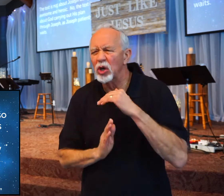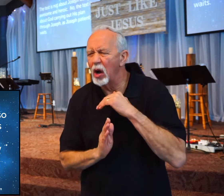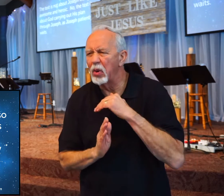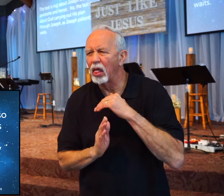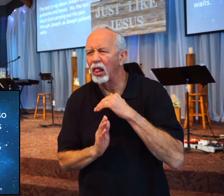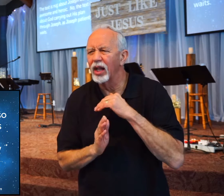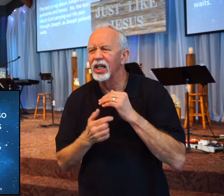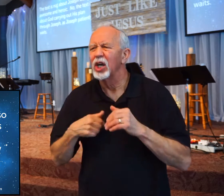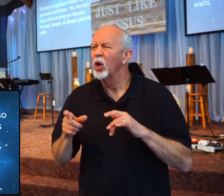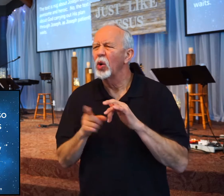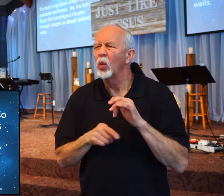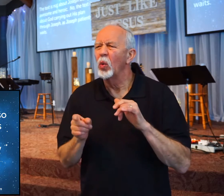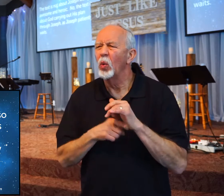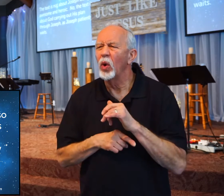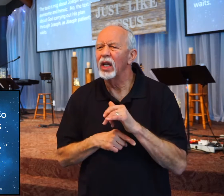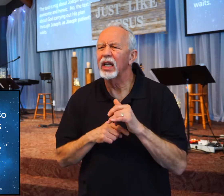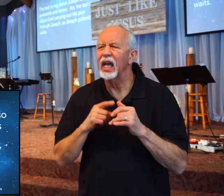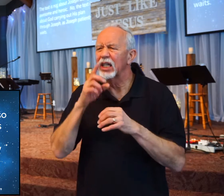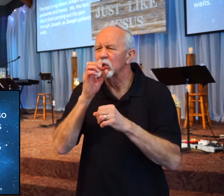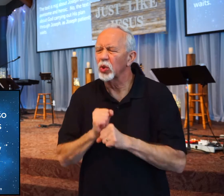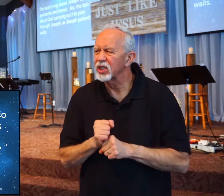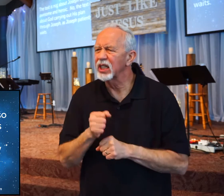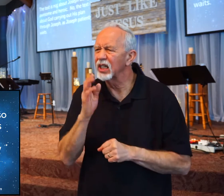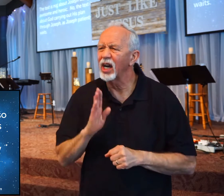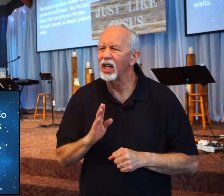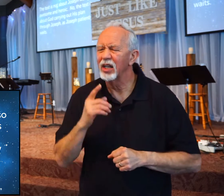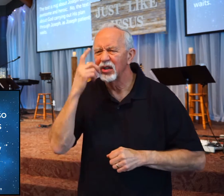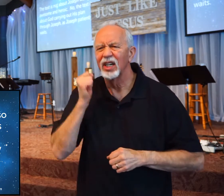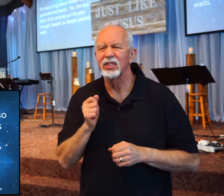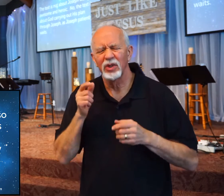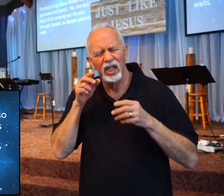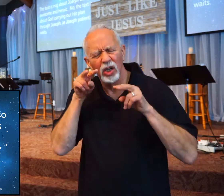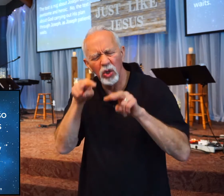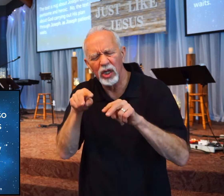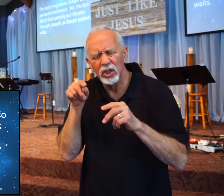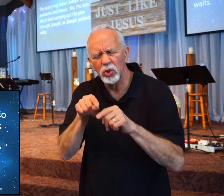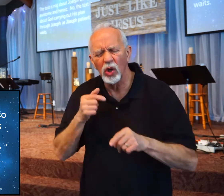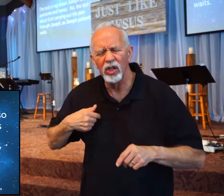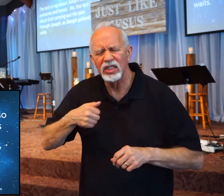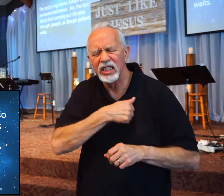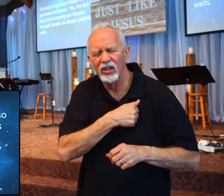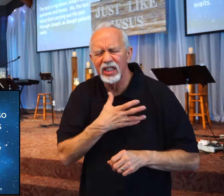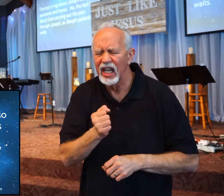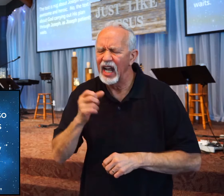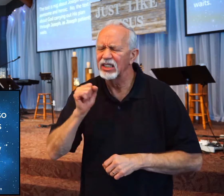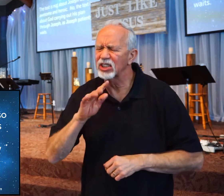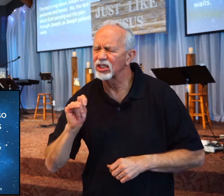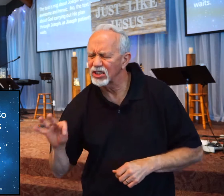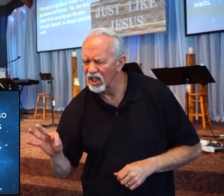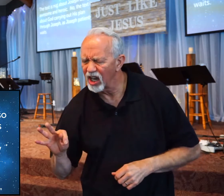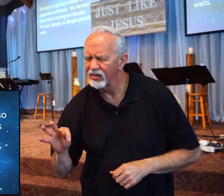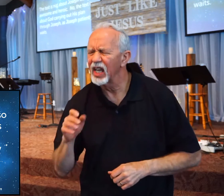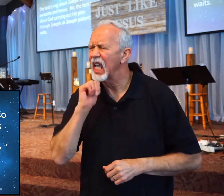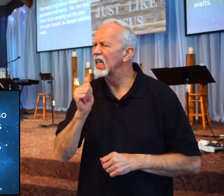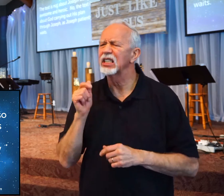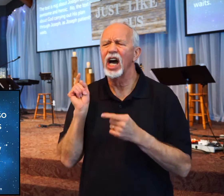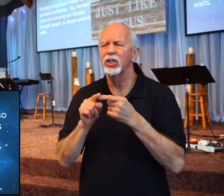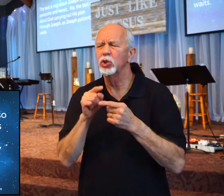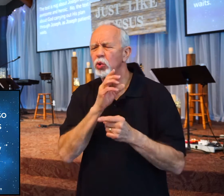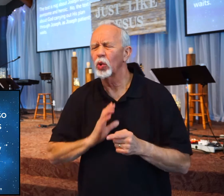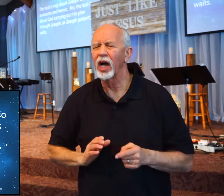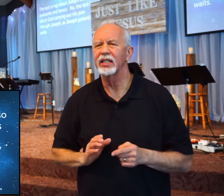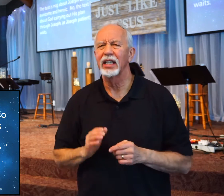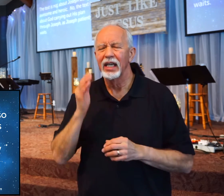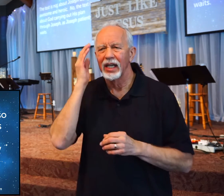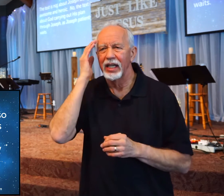we lack confidence because we're looking to ourselves and to stuff instead of to Christ. And oh, that we